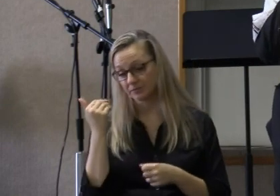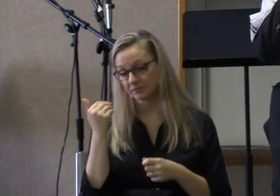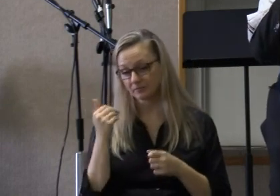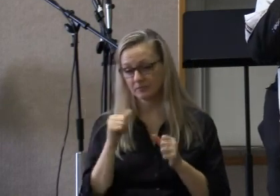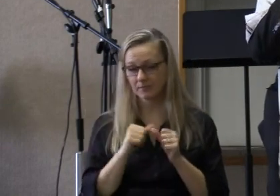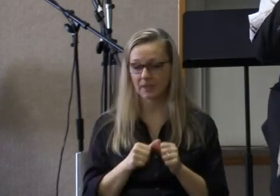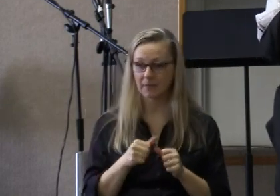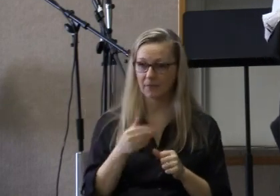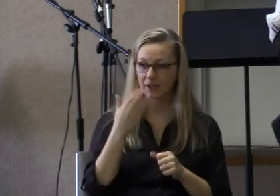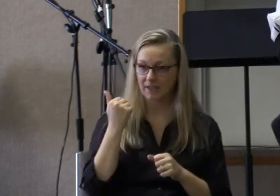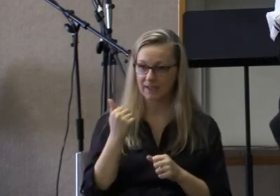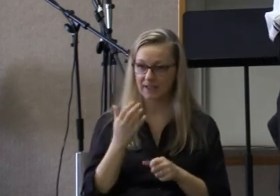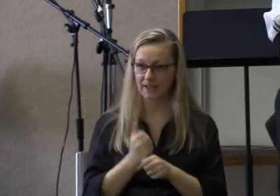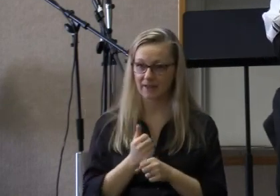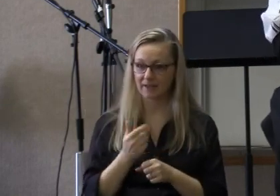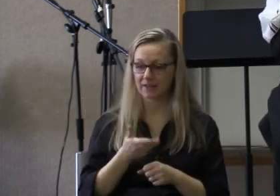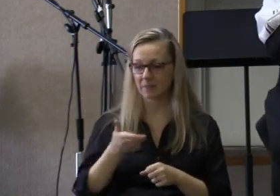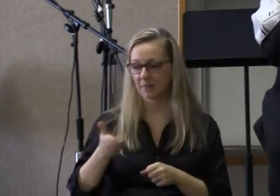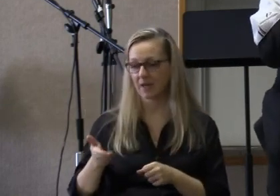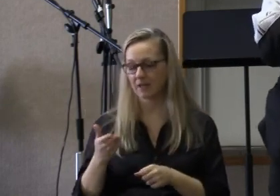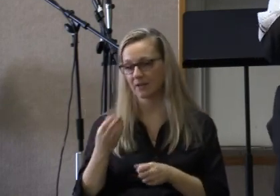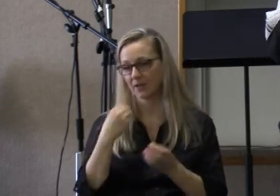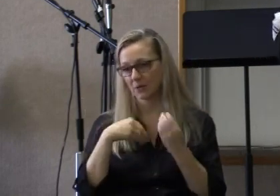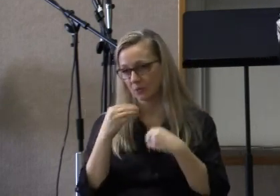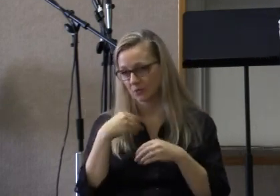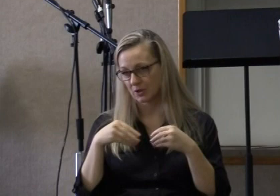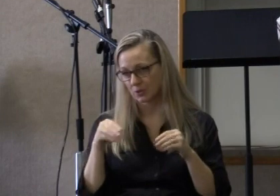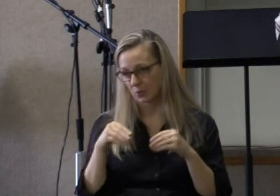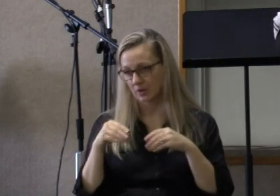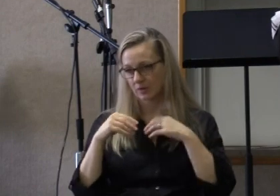forgetting to get the supplies at the grocery store that we ran out of.